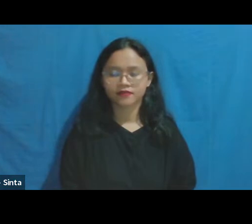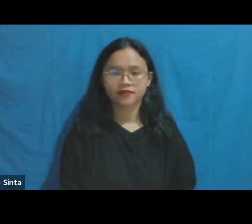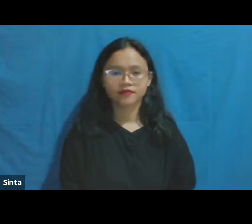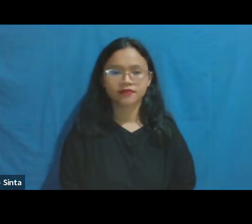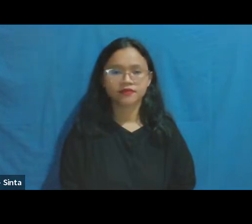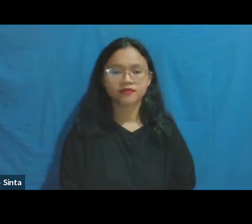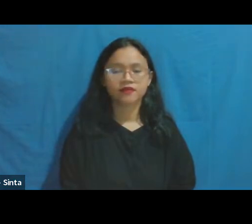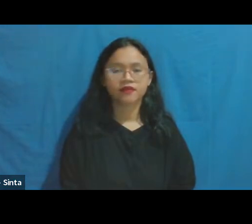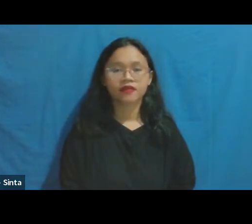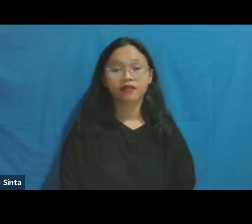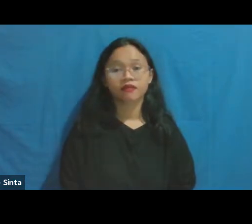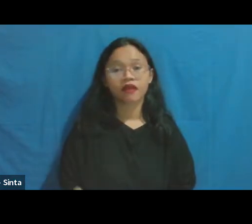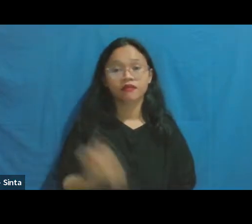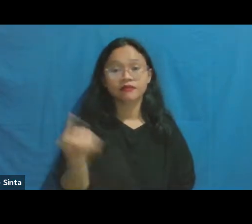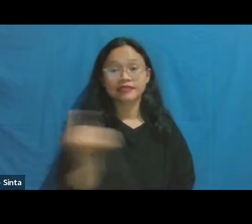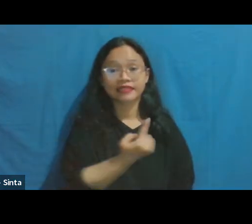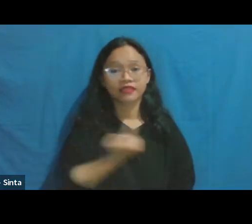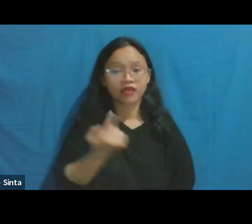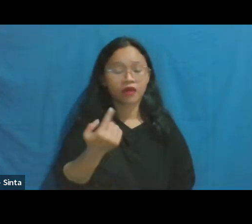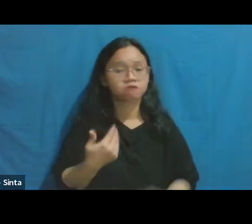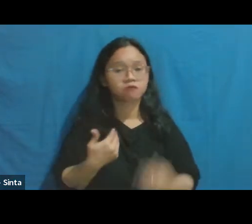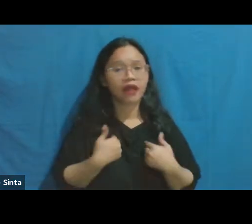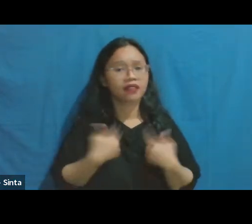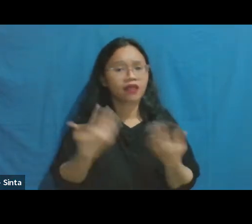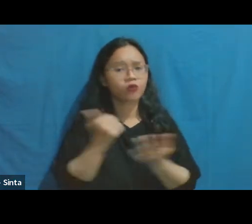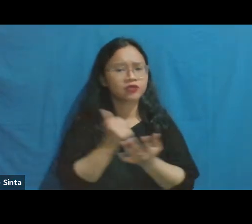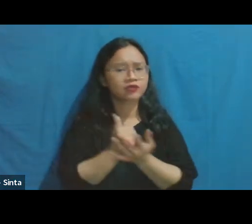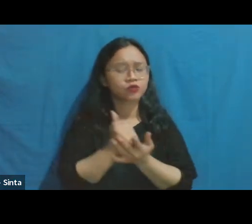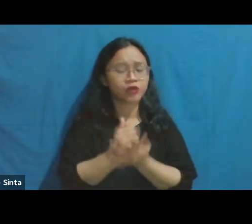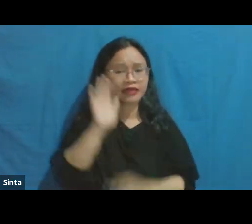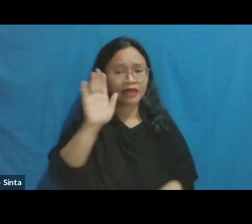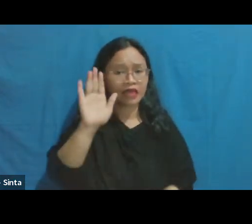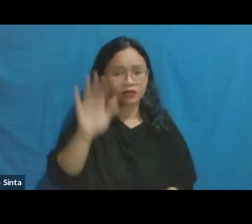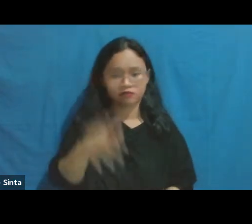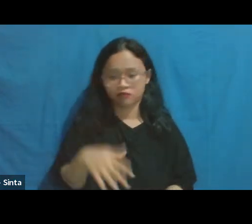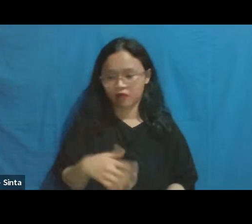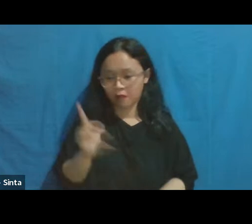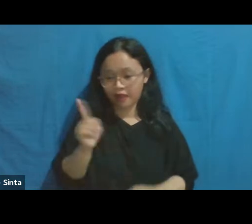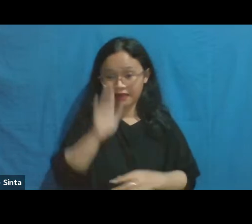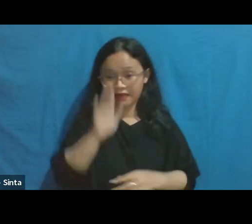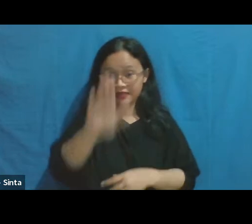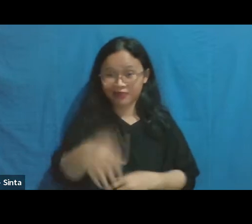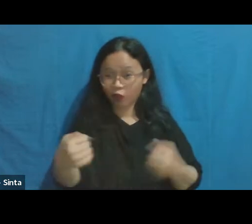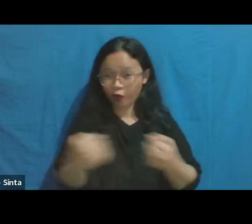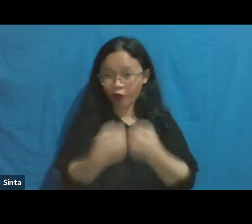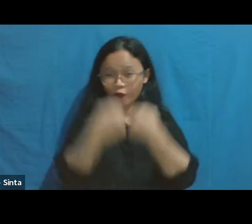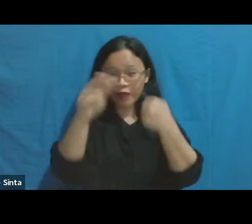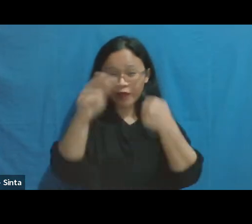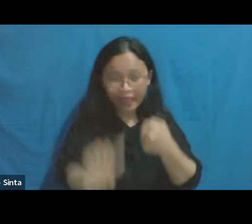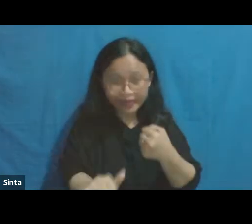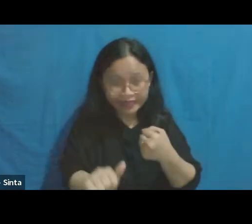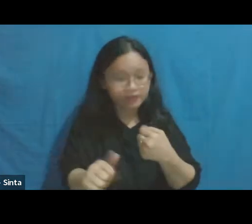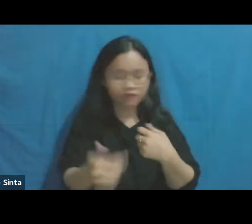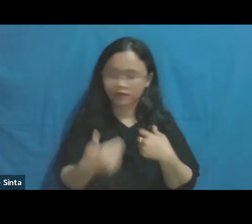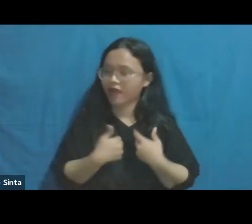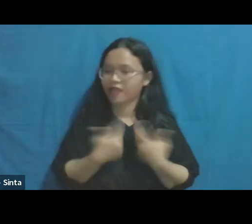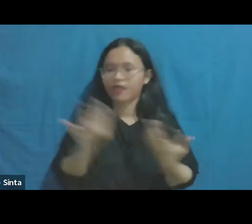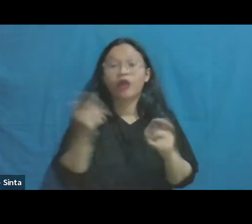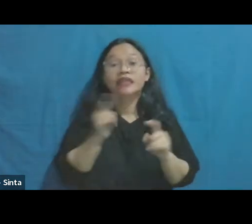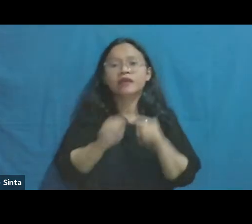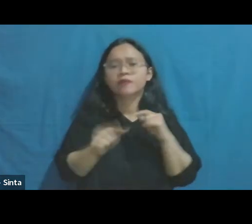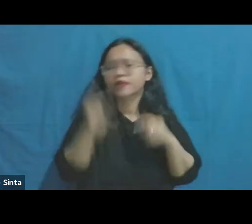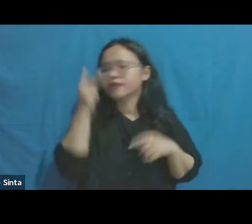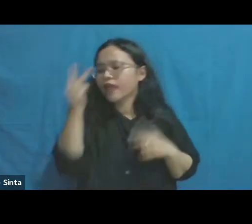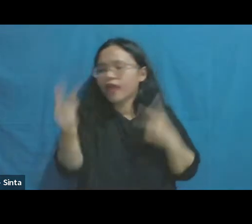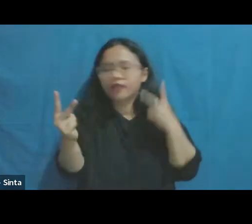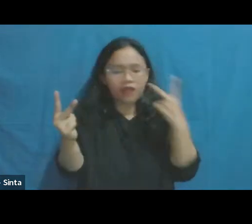getting wider and deeper each and every day. And